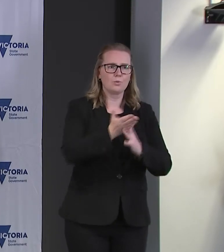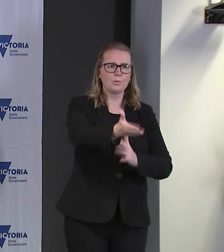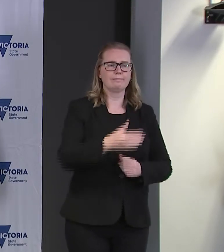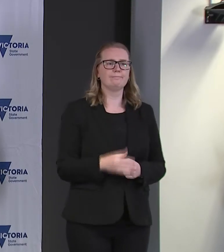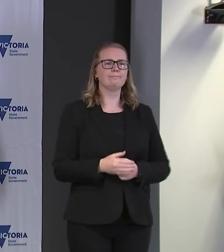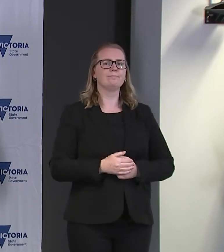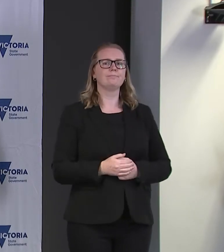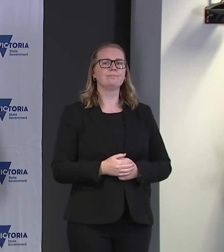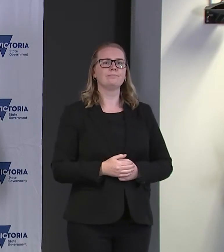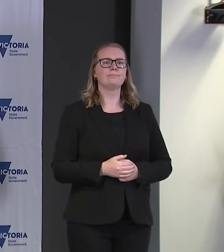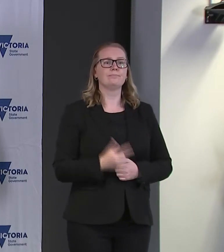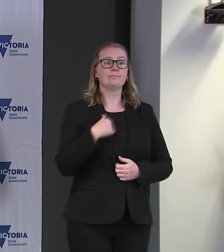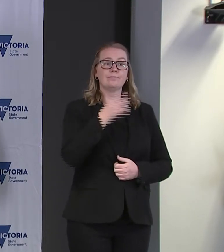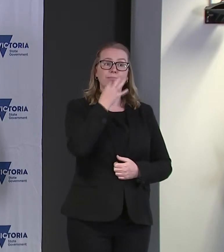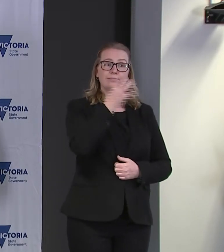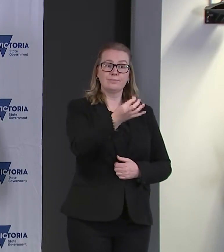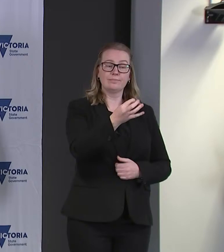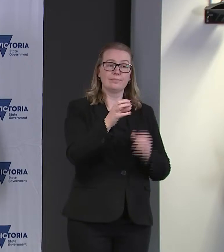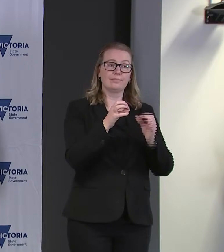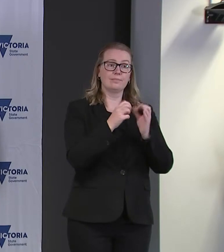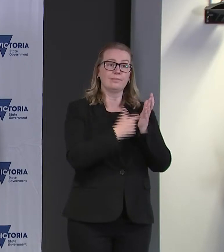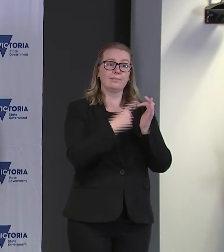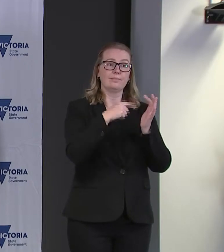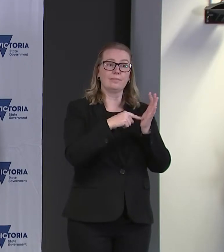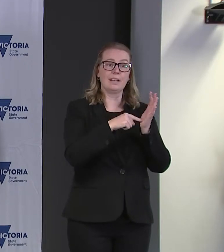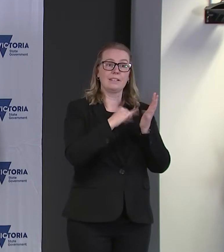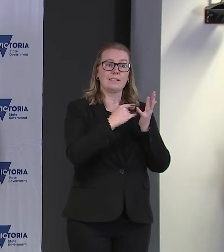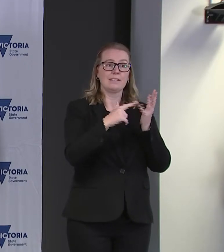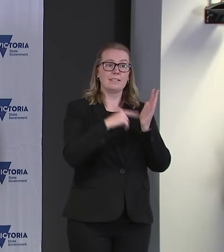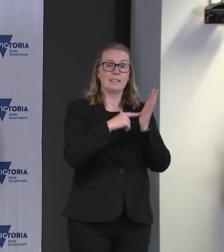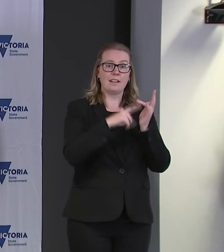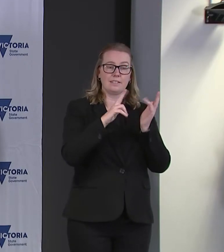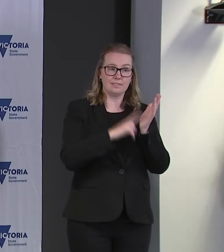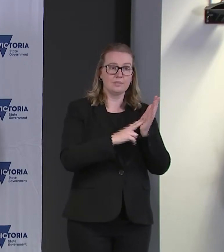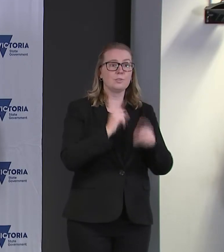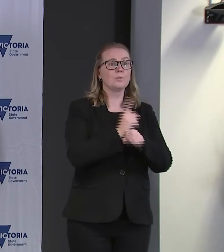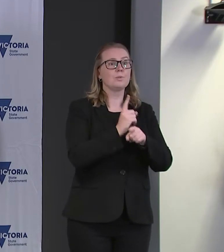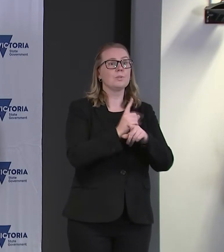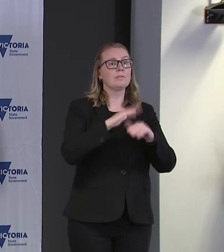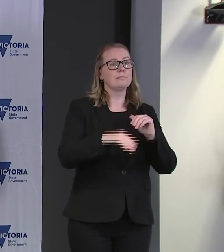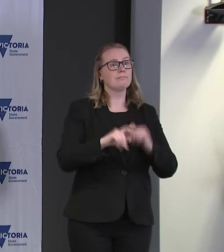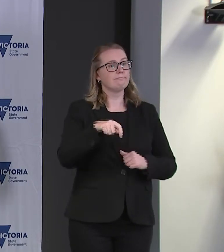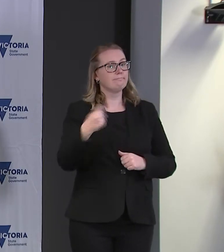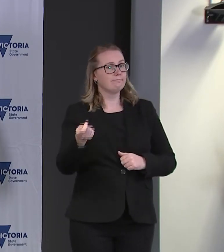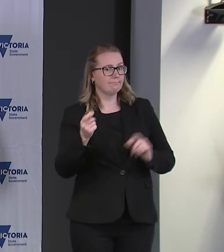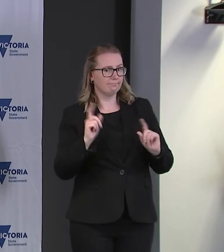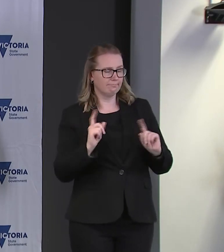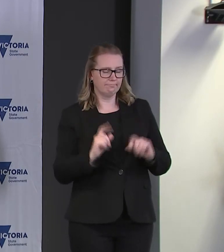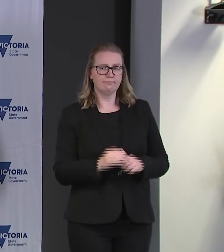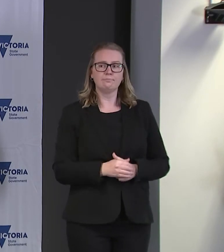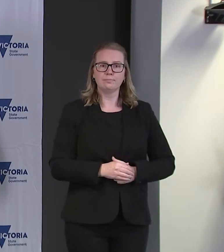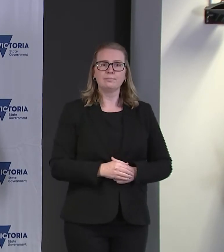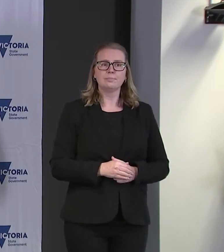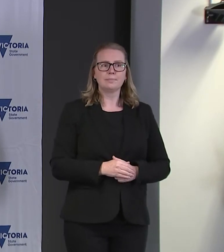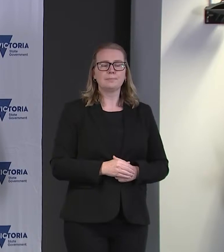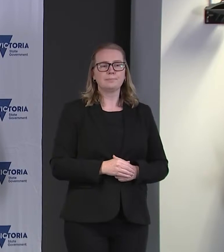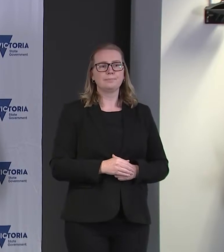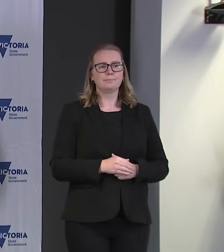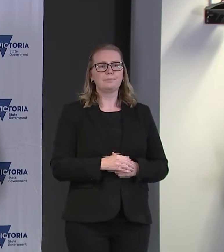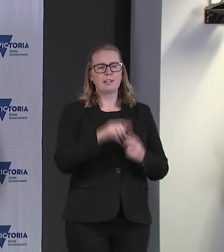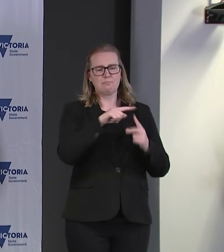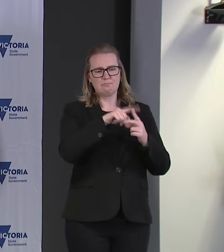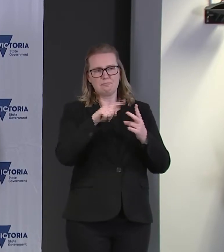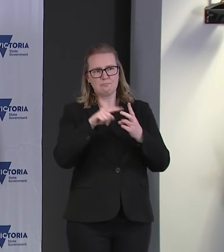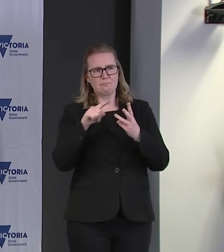might ask Professor Sutton, followed by Professor Lewin, to talk about a few matters, and then finally Jerome will take